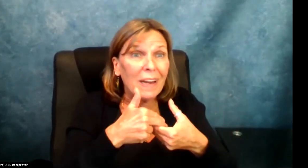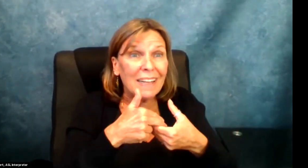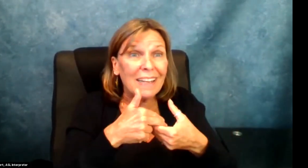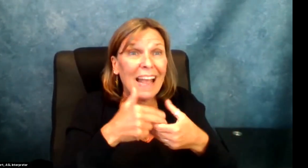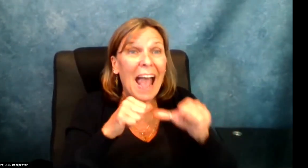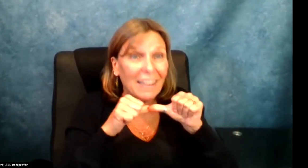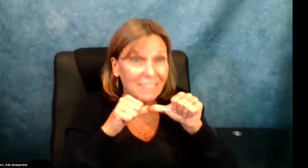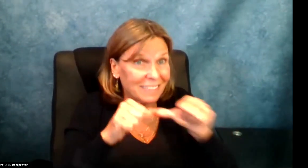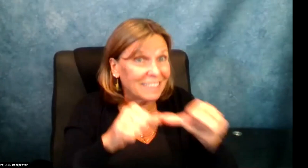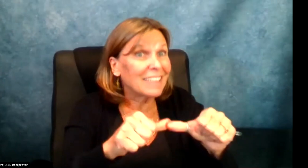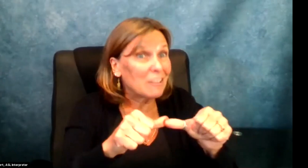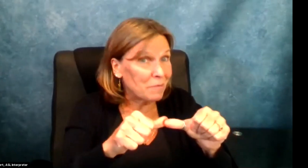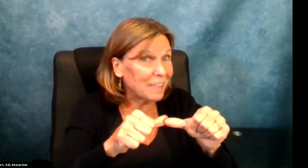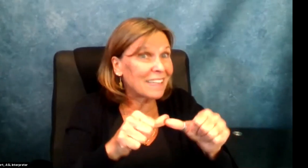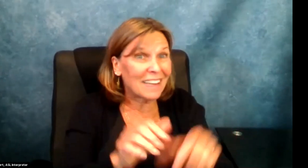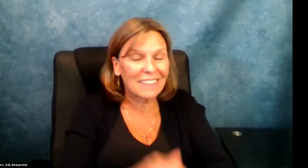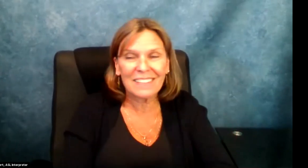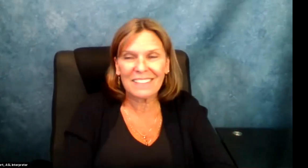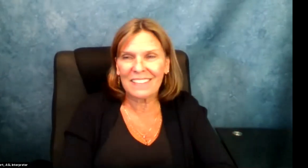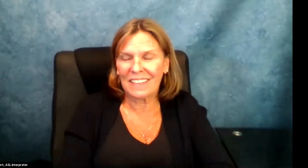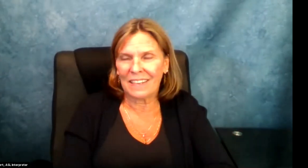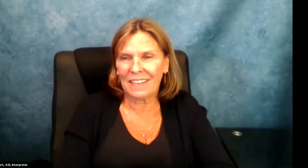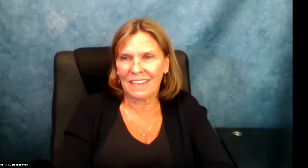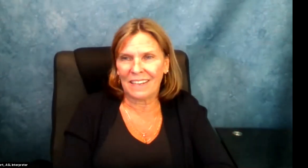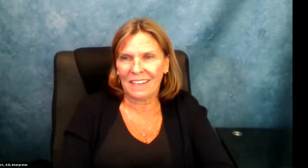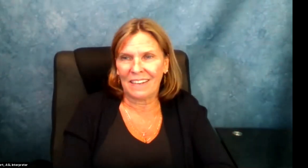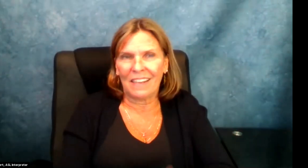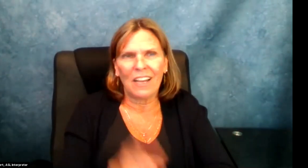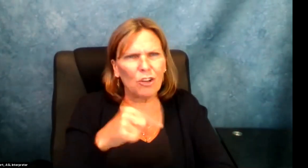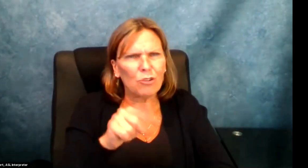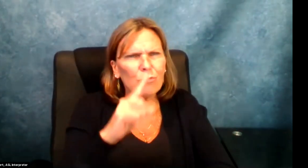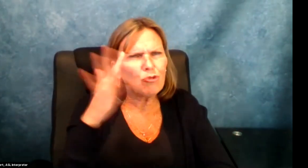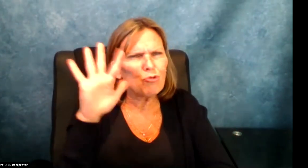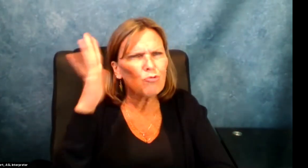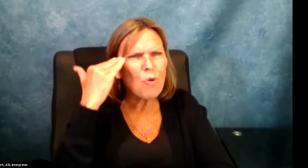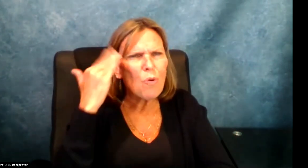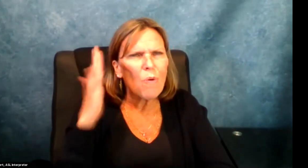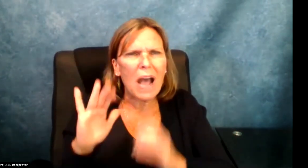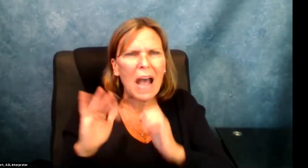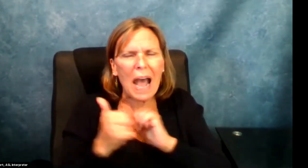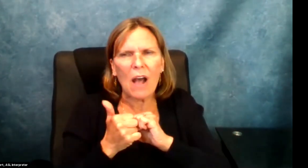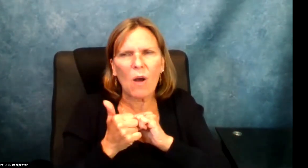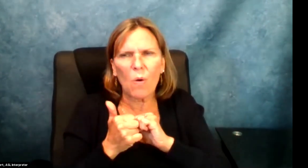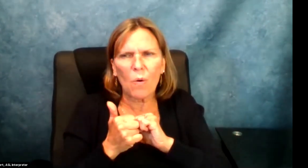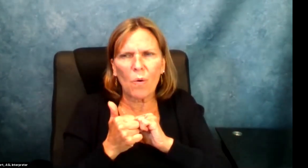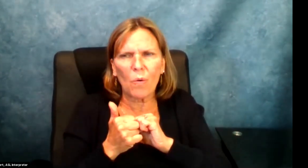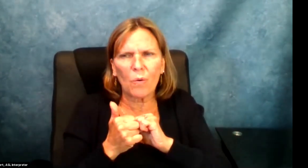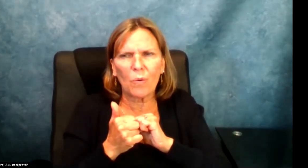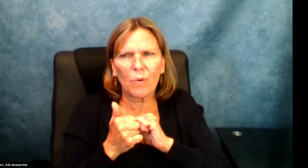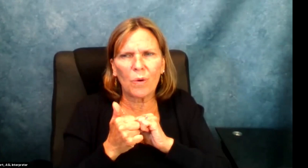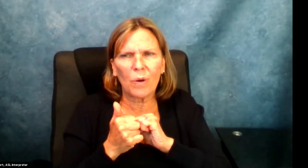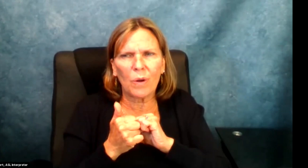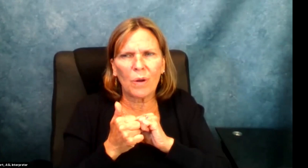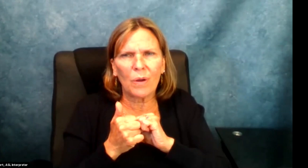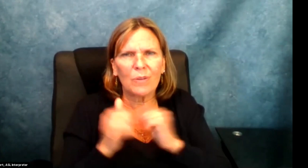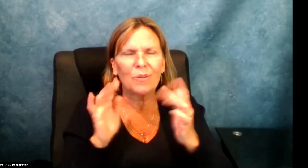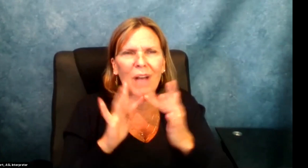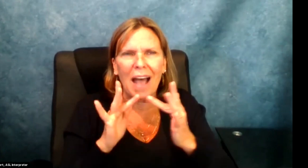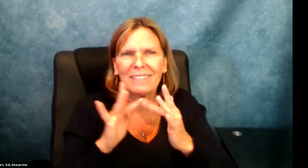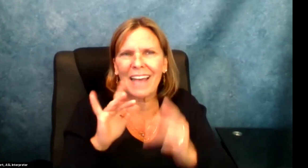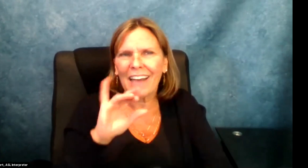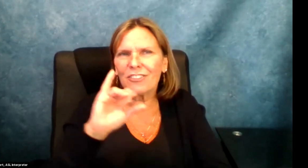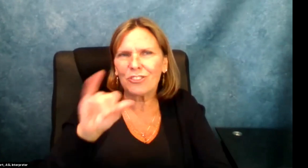us this whole time. And you know how to find Josh. I will also put